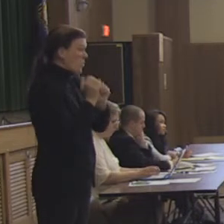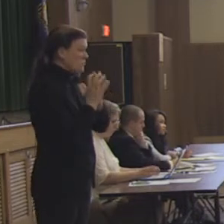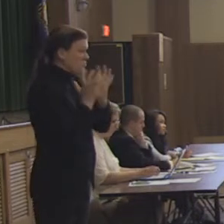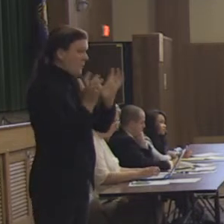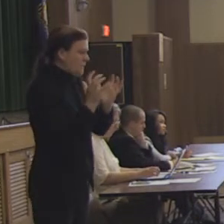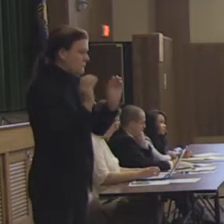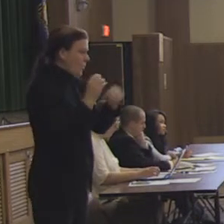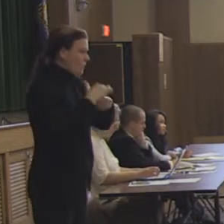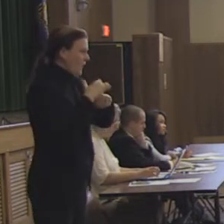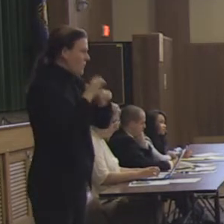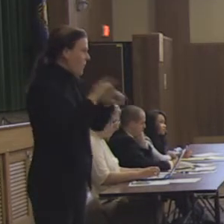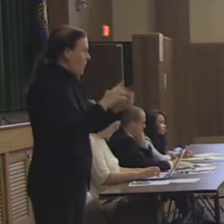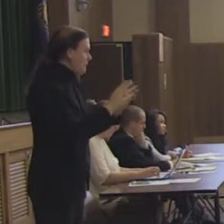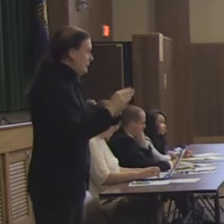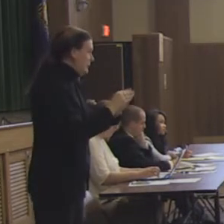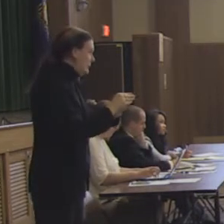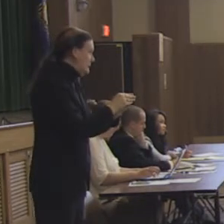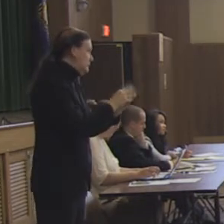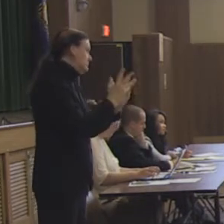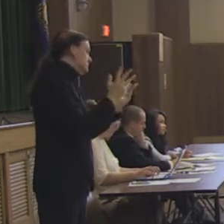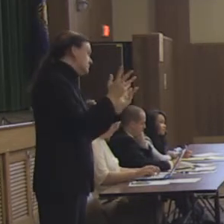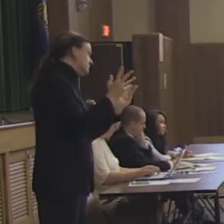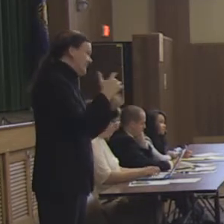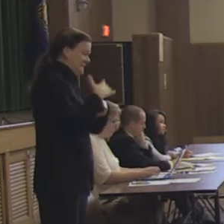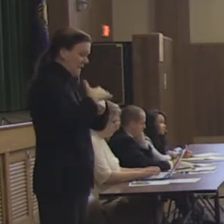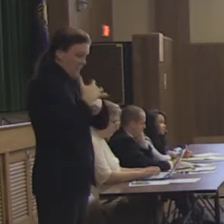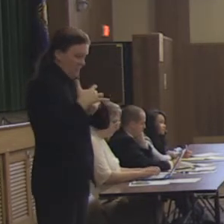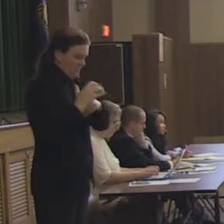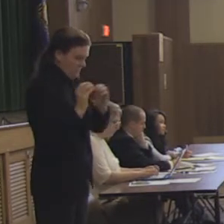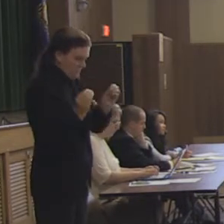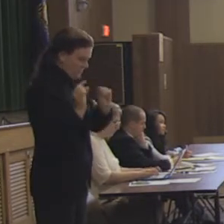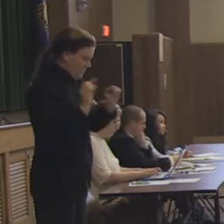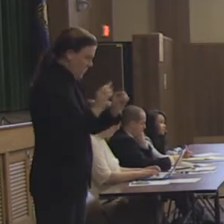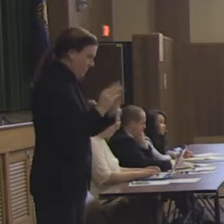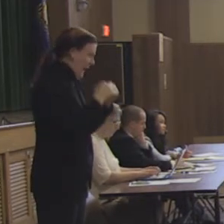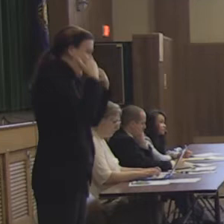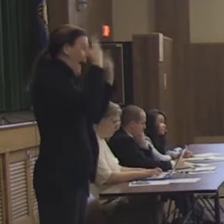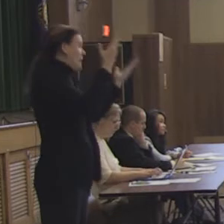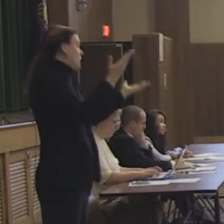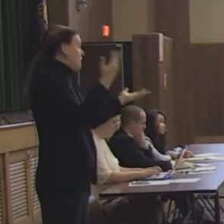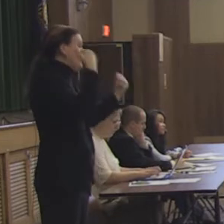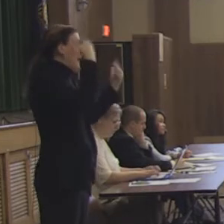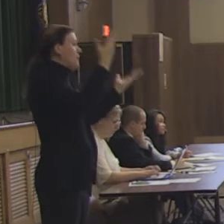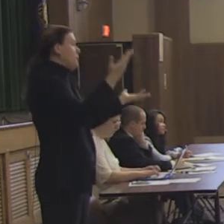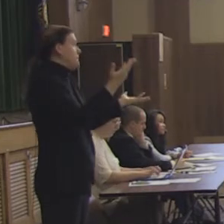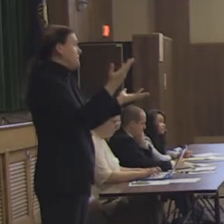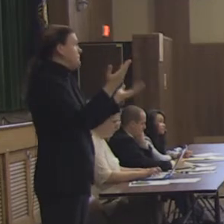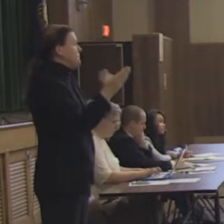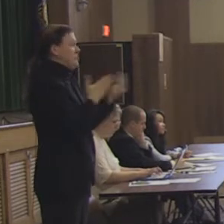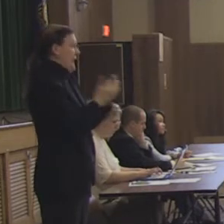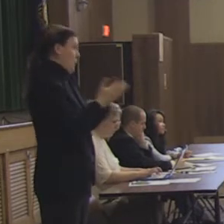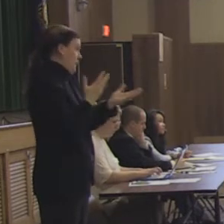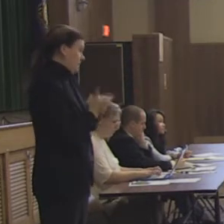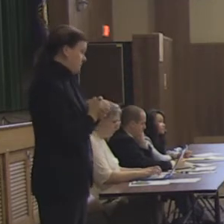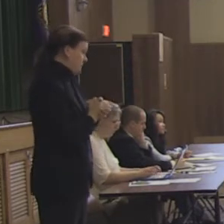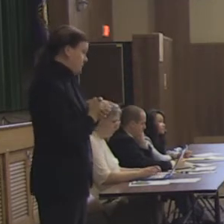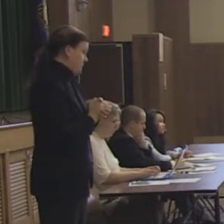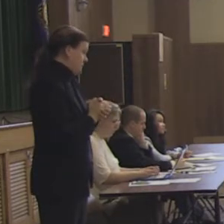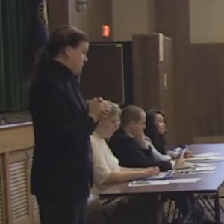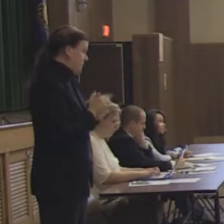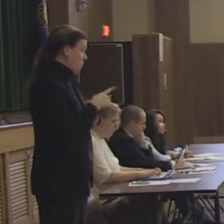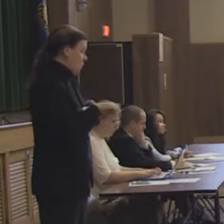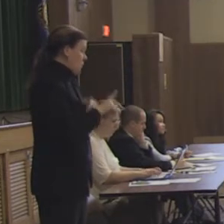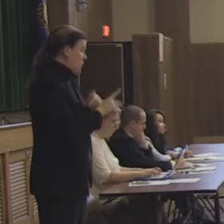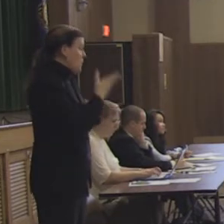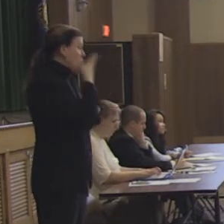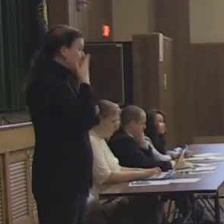just don't have much available time to go to an evening meeting or something. I'm not sure, but it'd be great